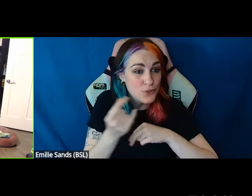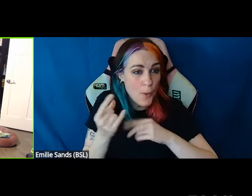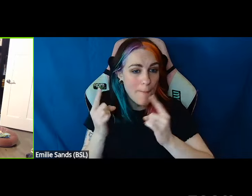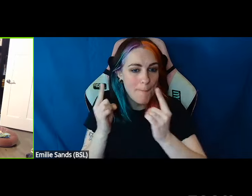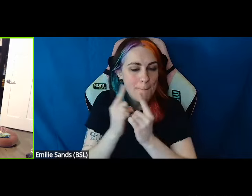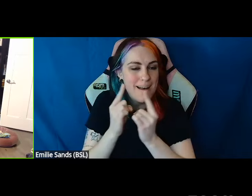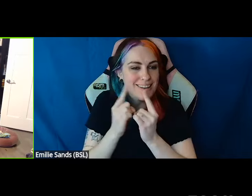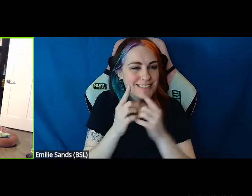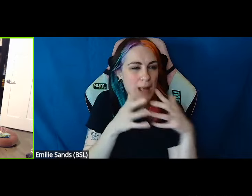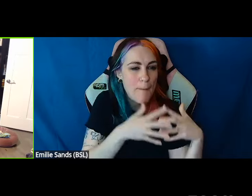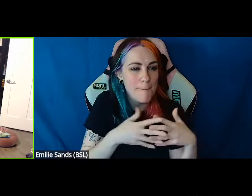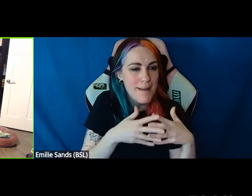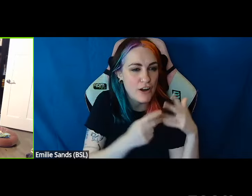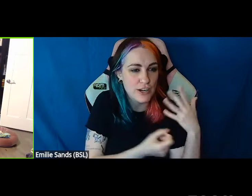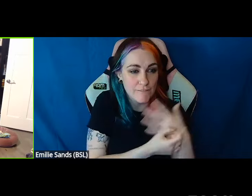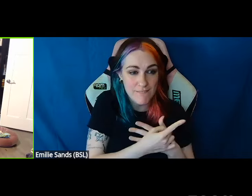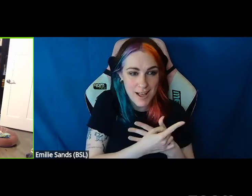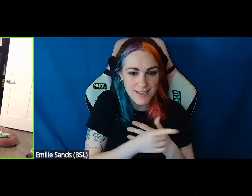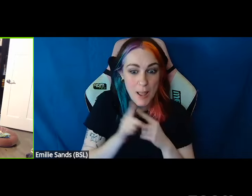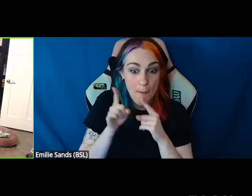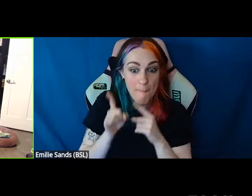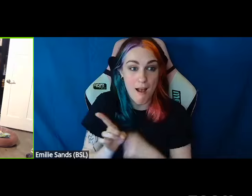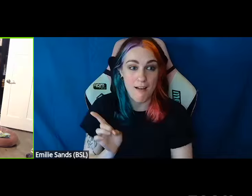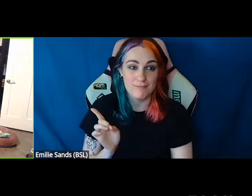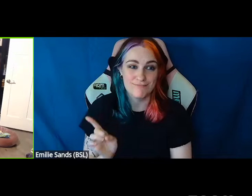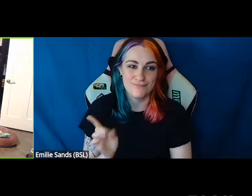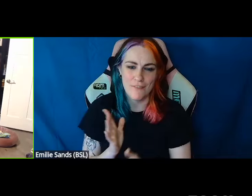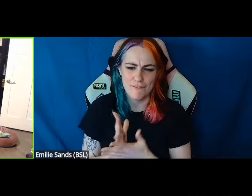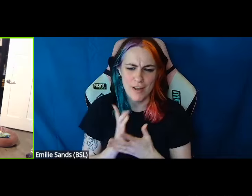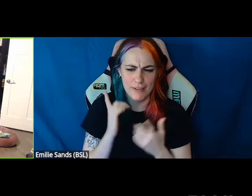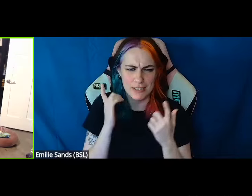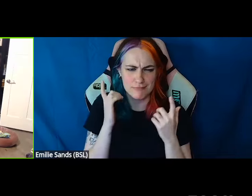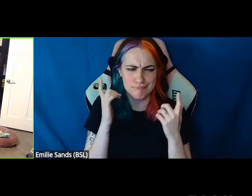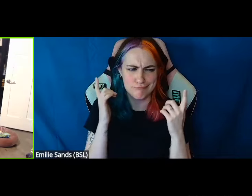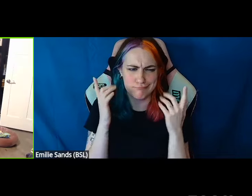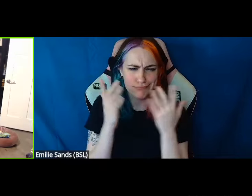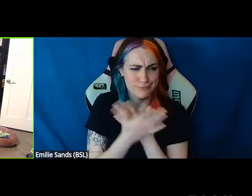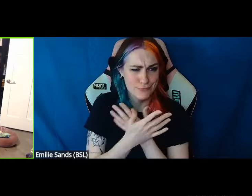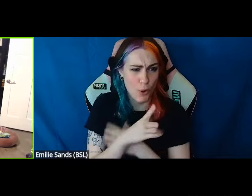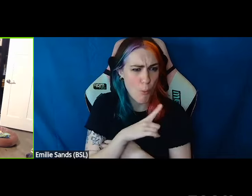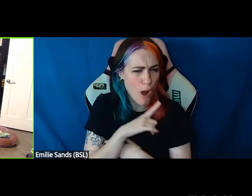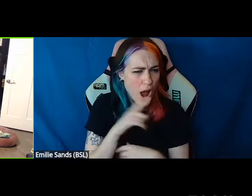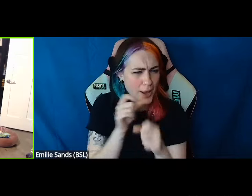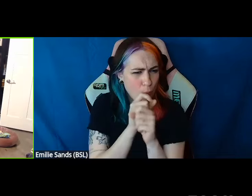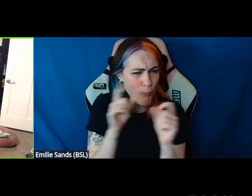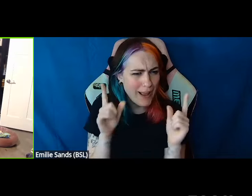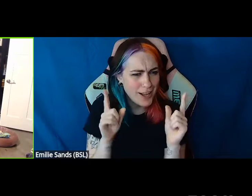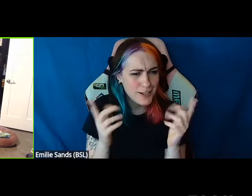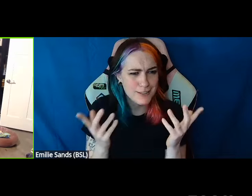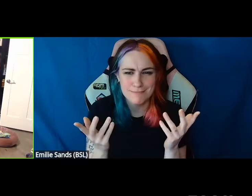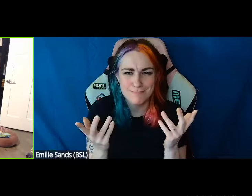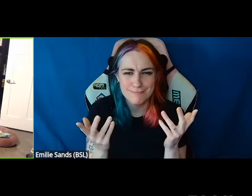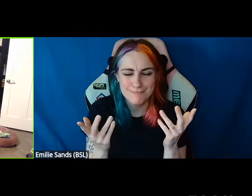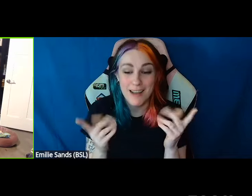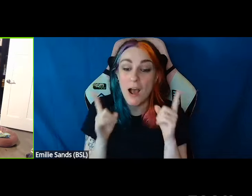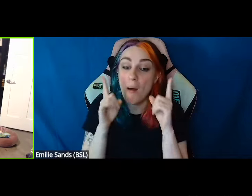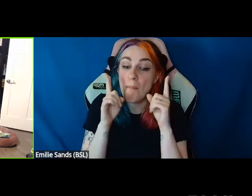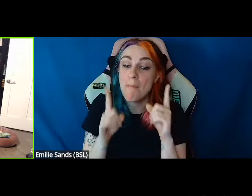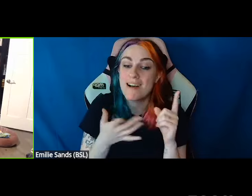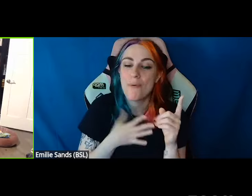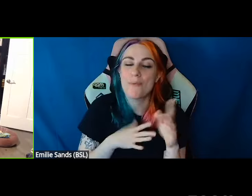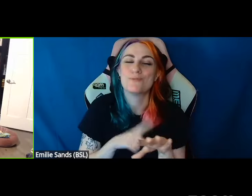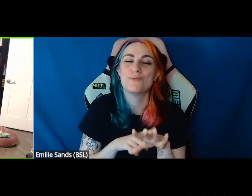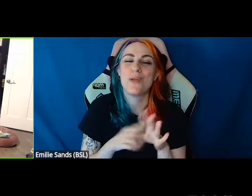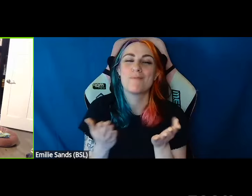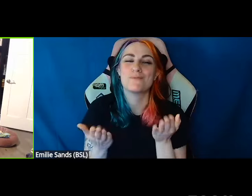US event, but she's very confused as to why I'm awake. But I wanted to take the time to introduce her.